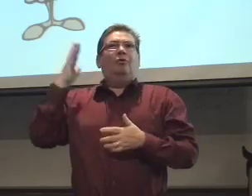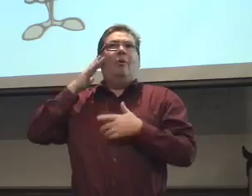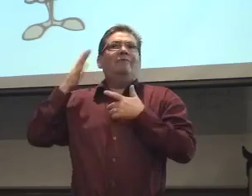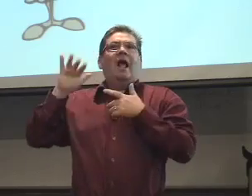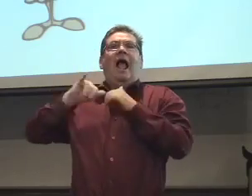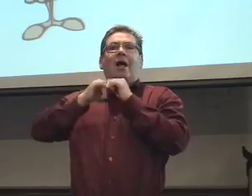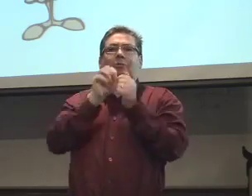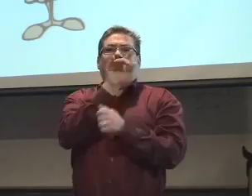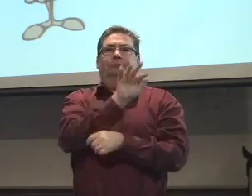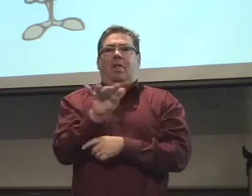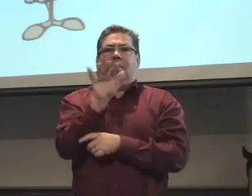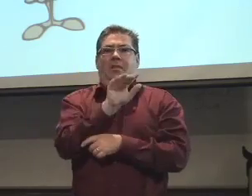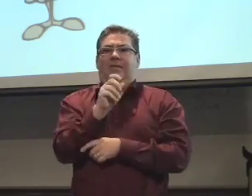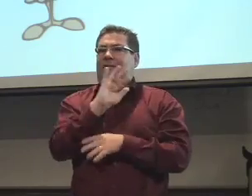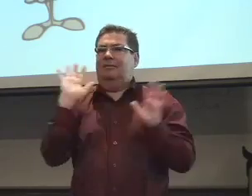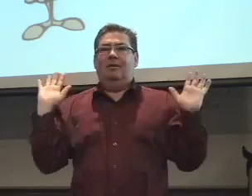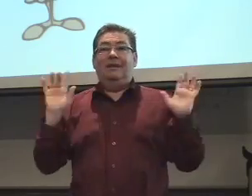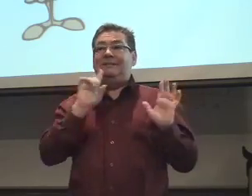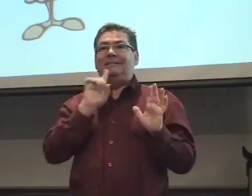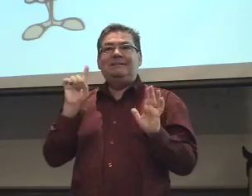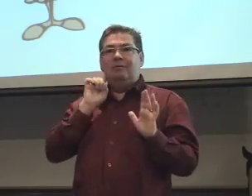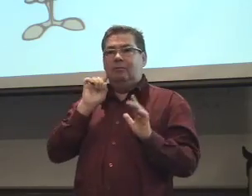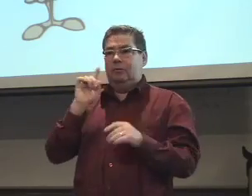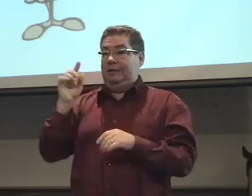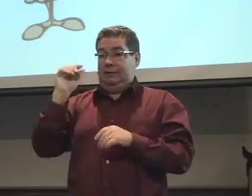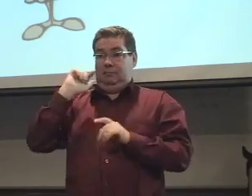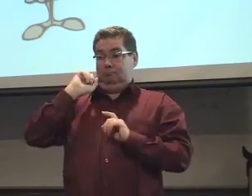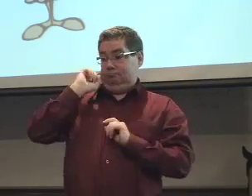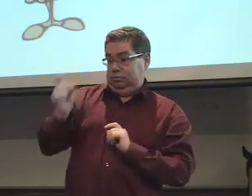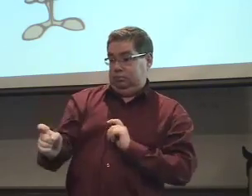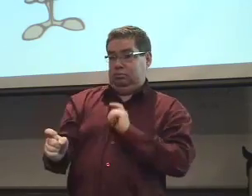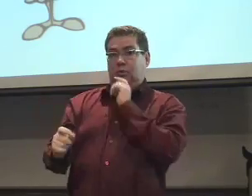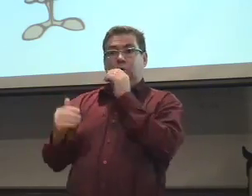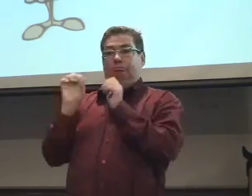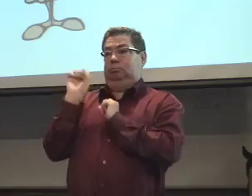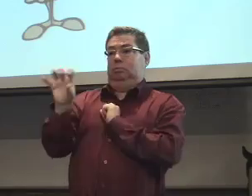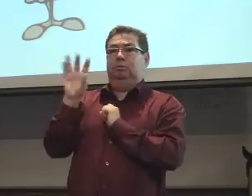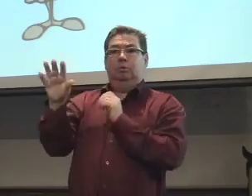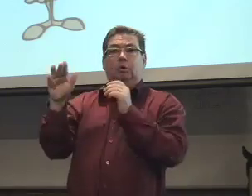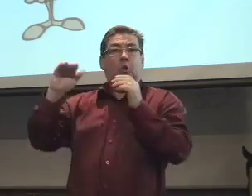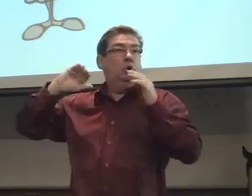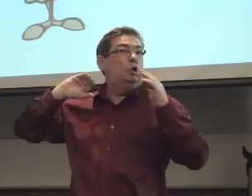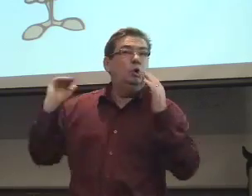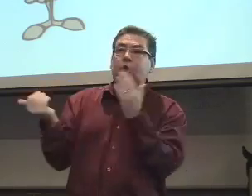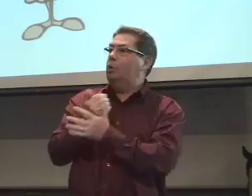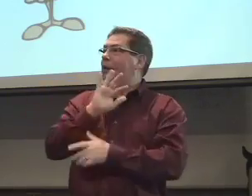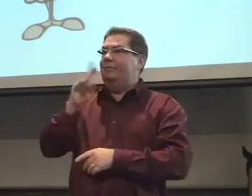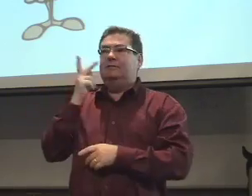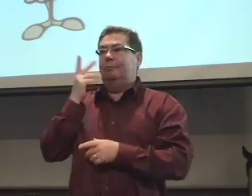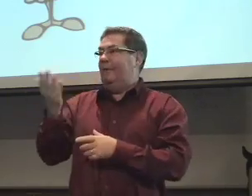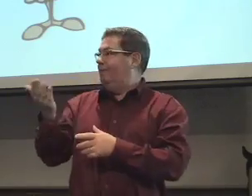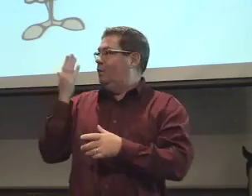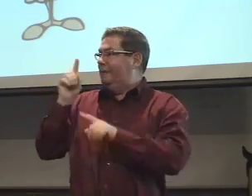opposed to deaf kids, who every Monday will get 10 brand new words they've never seen before and have to incorporate